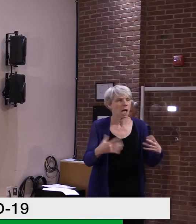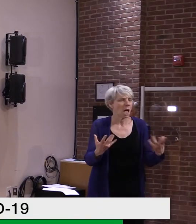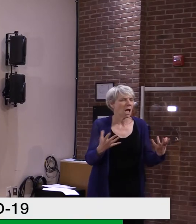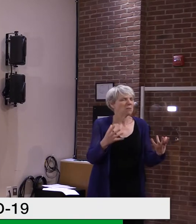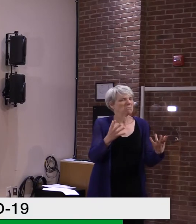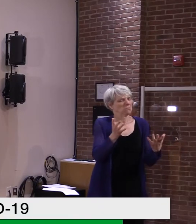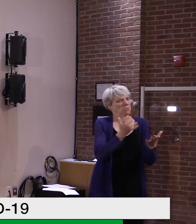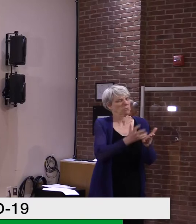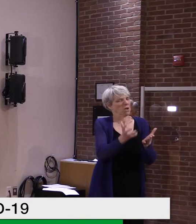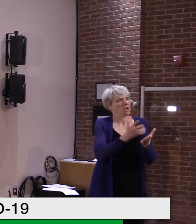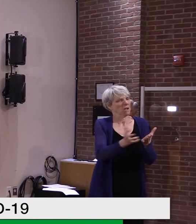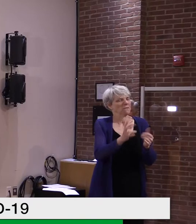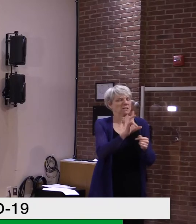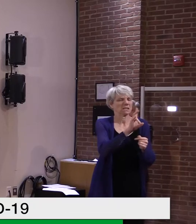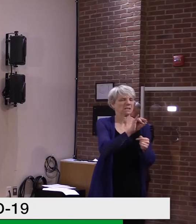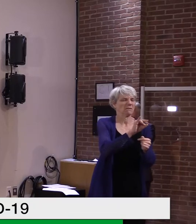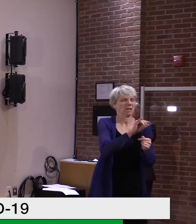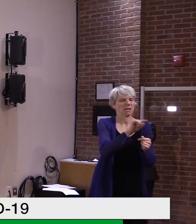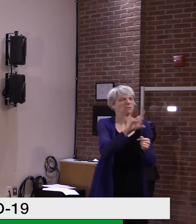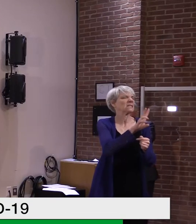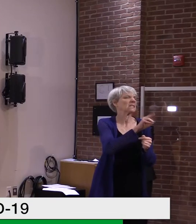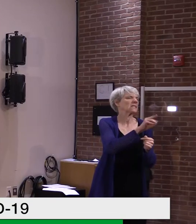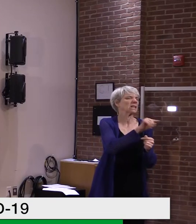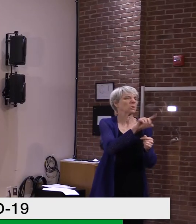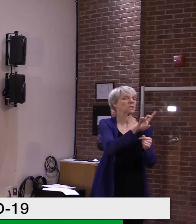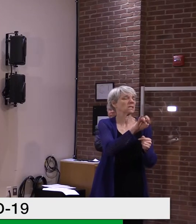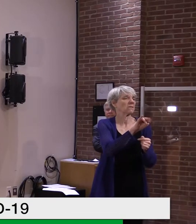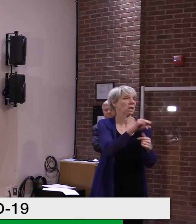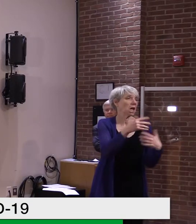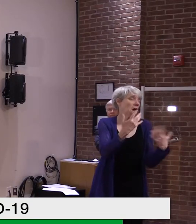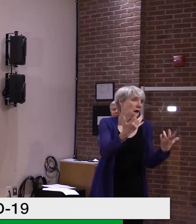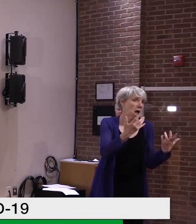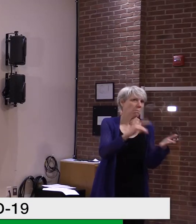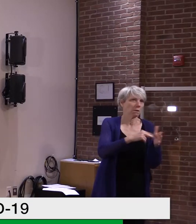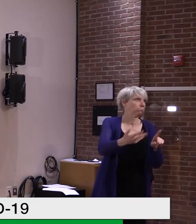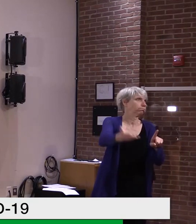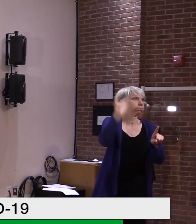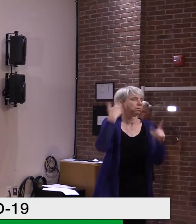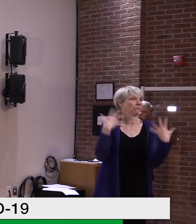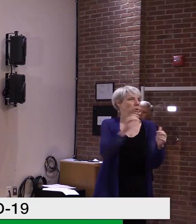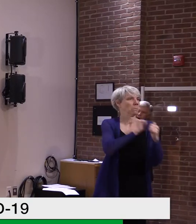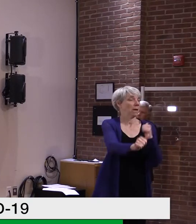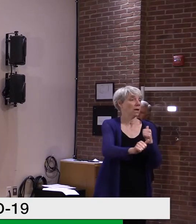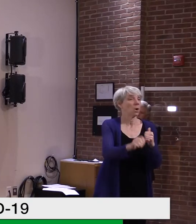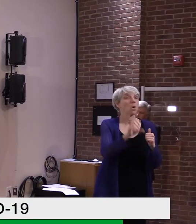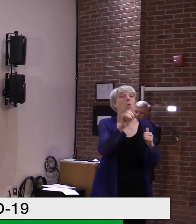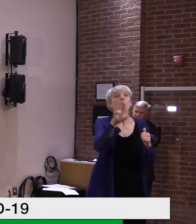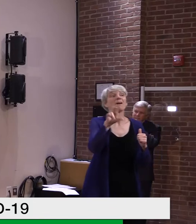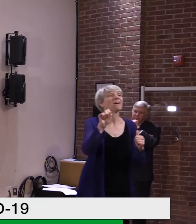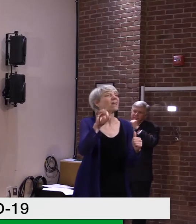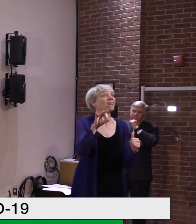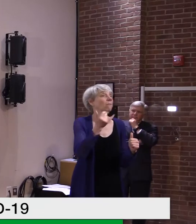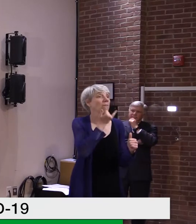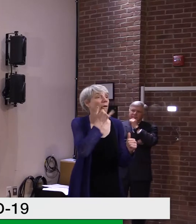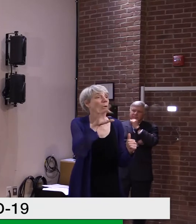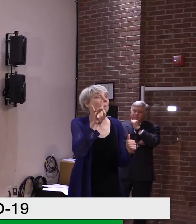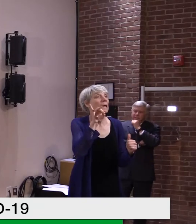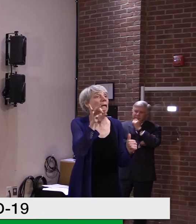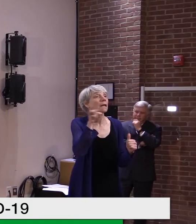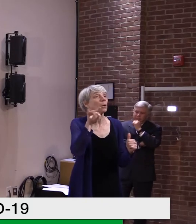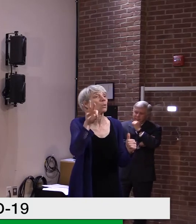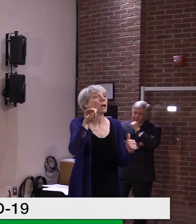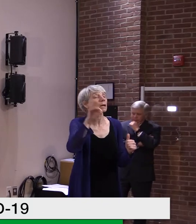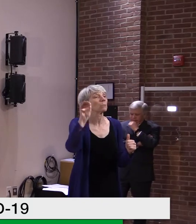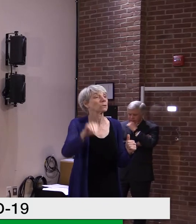means we left it in the dust long ago, or it could be in the 80 to 90% range, which means we're still getting closer and